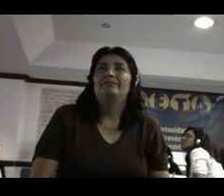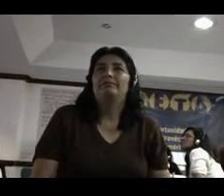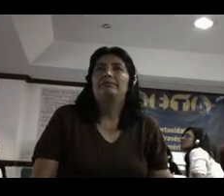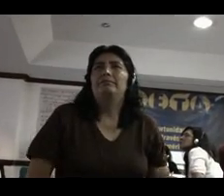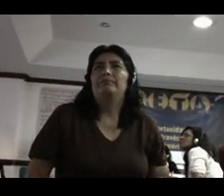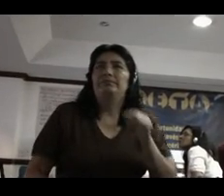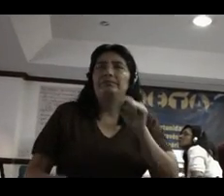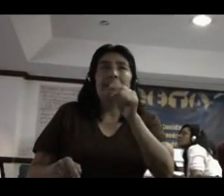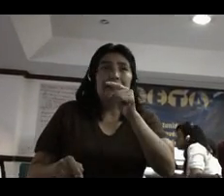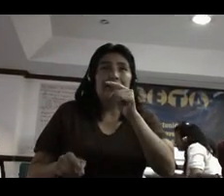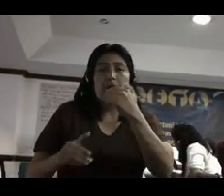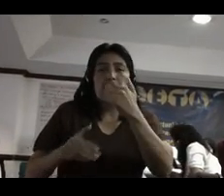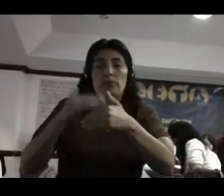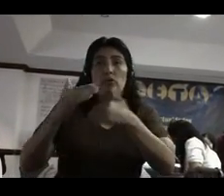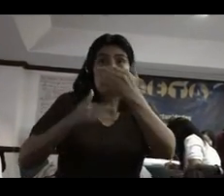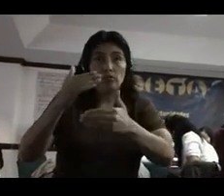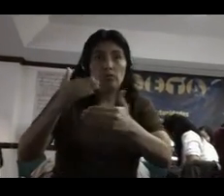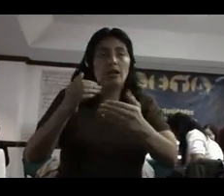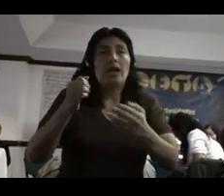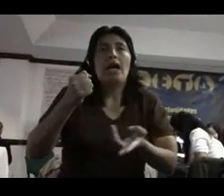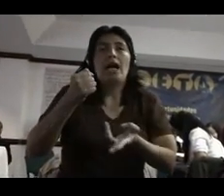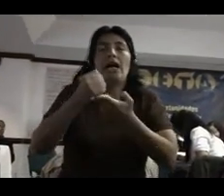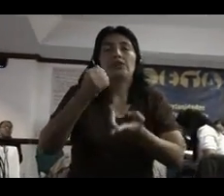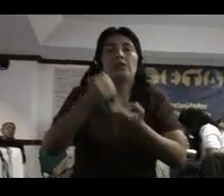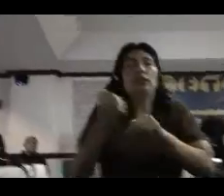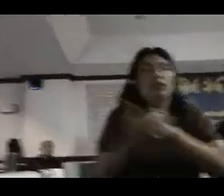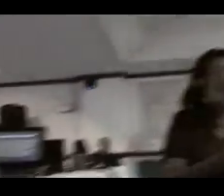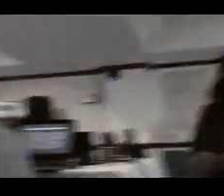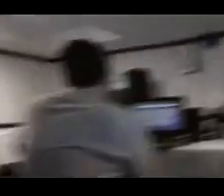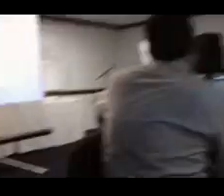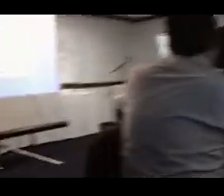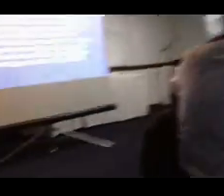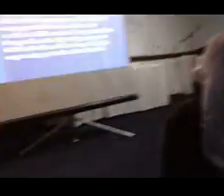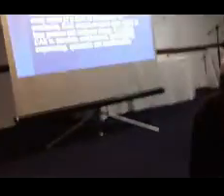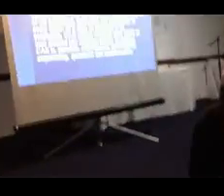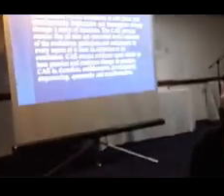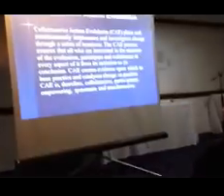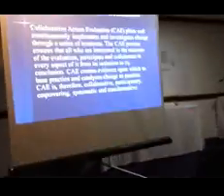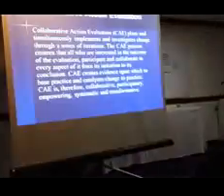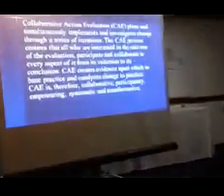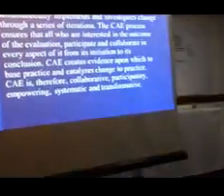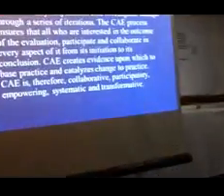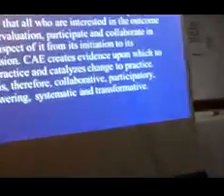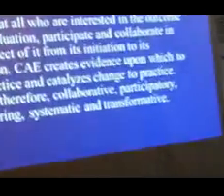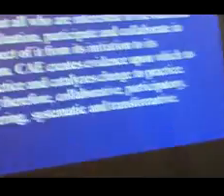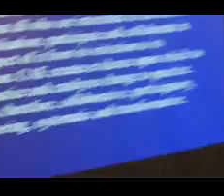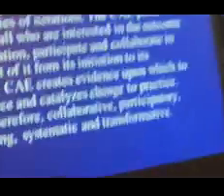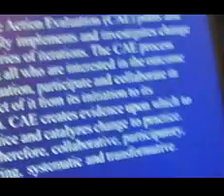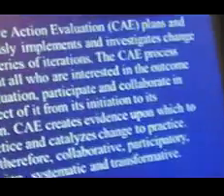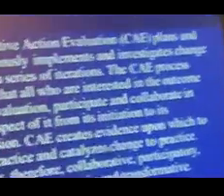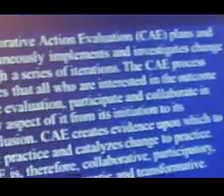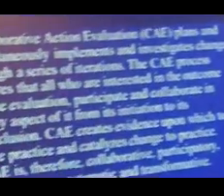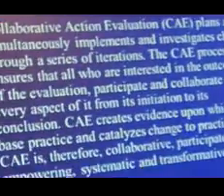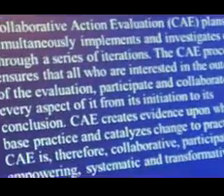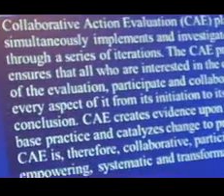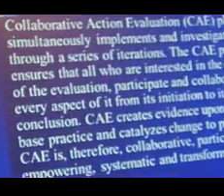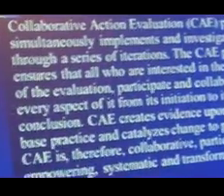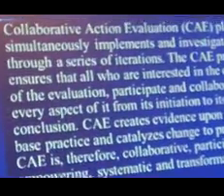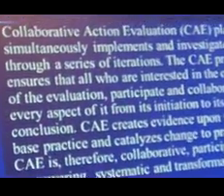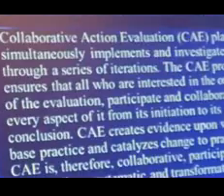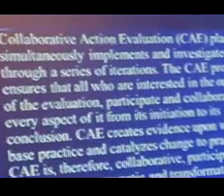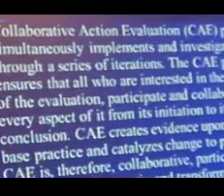This process ensures that all those who are interested in the outcome of the evaluation participate and collaborate in every aspect of